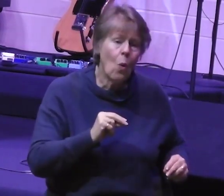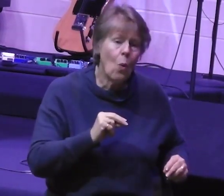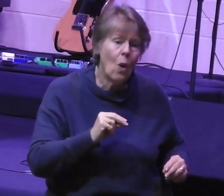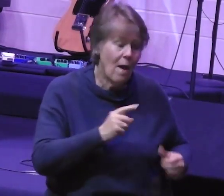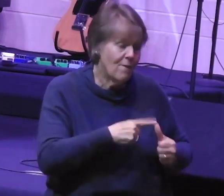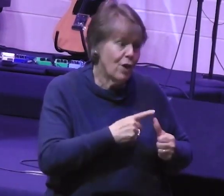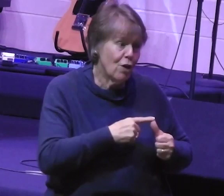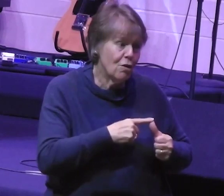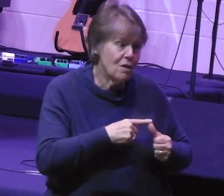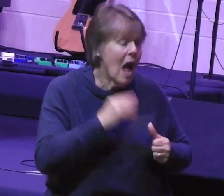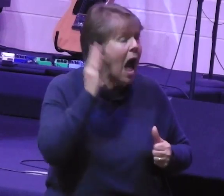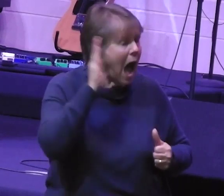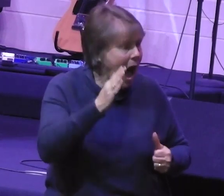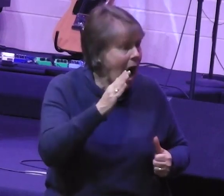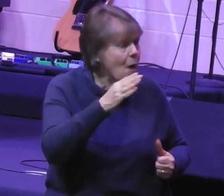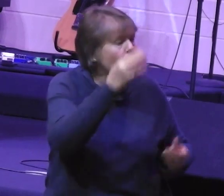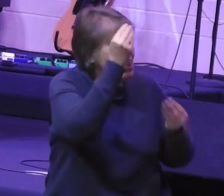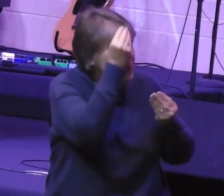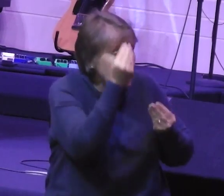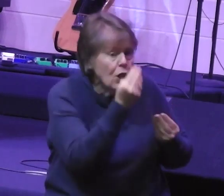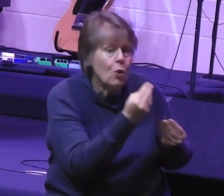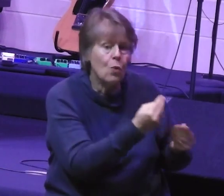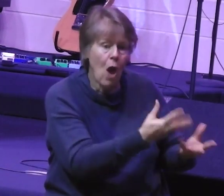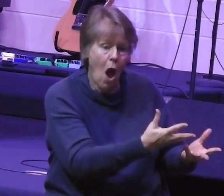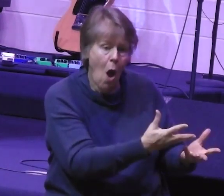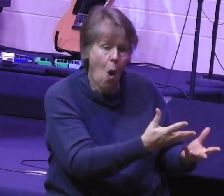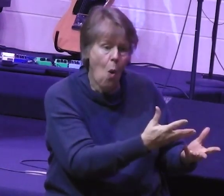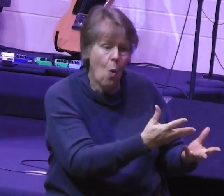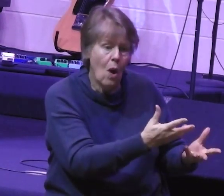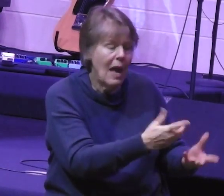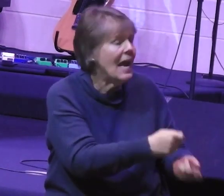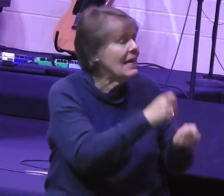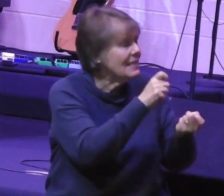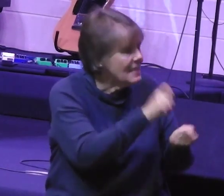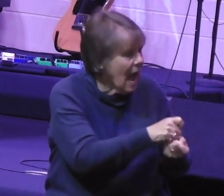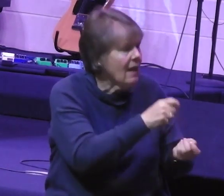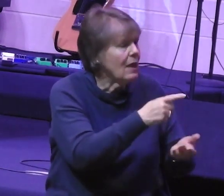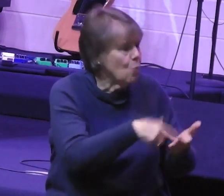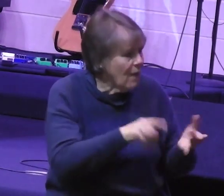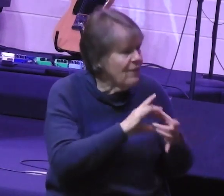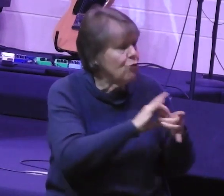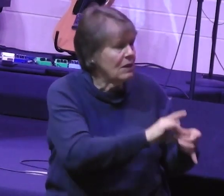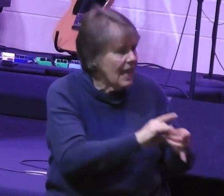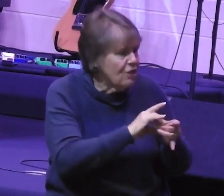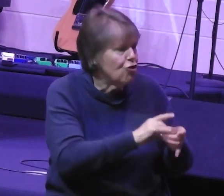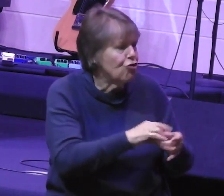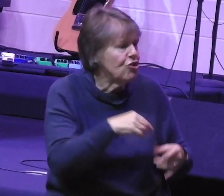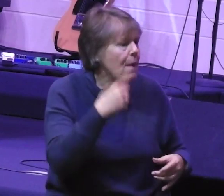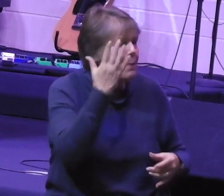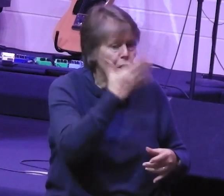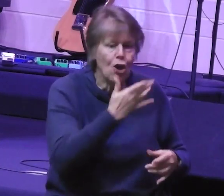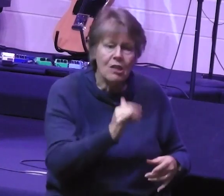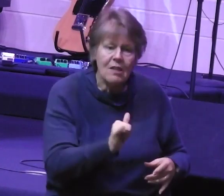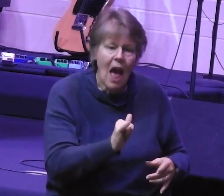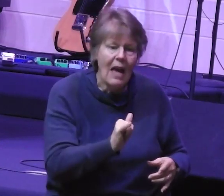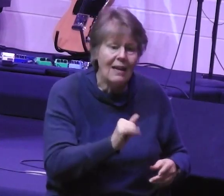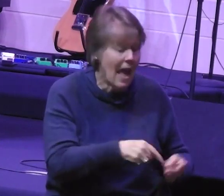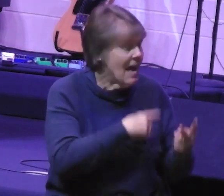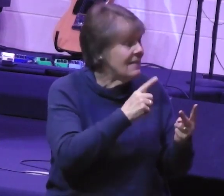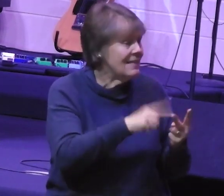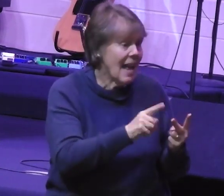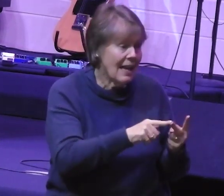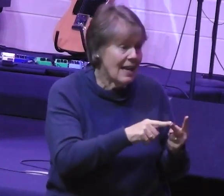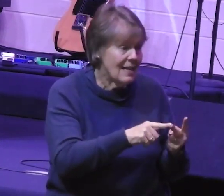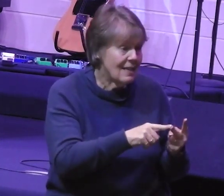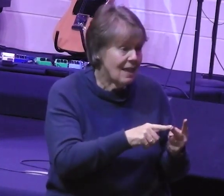you ahead of time exactly what this relationship looks like. But second of all, I'm not just asking